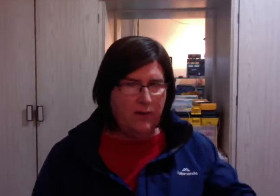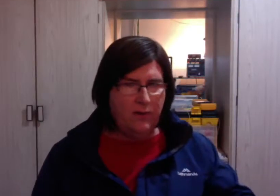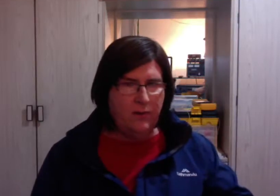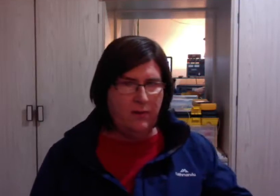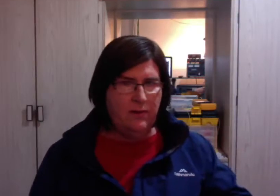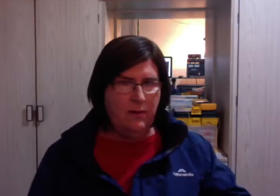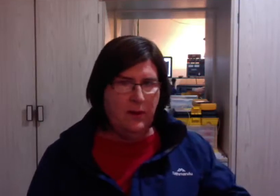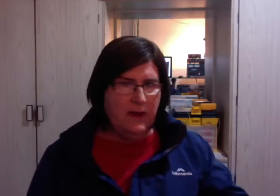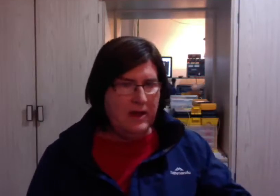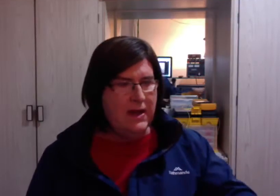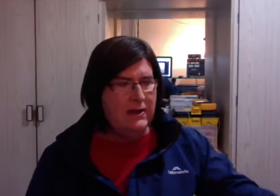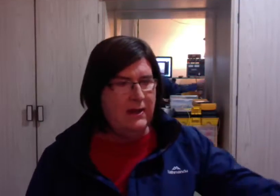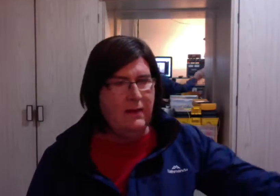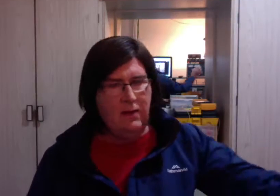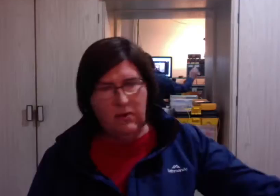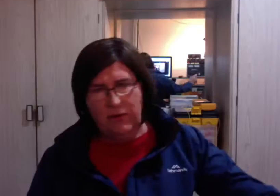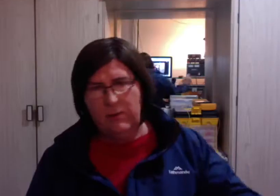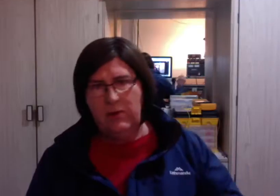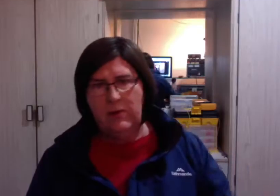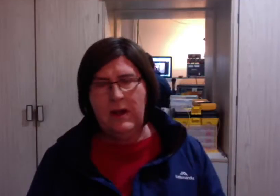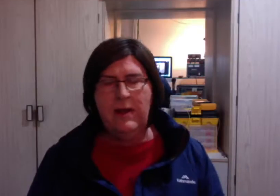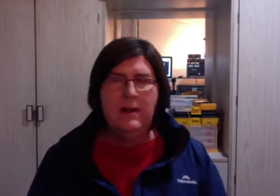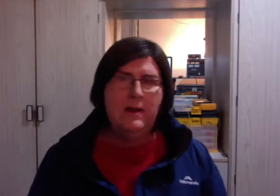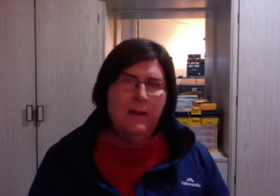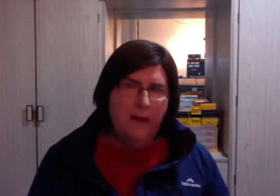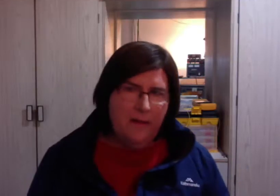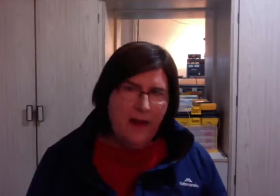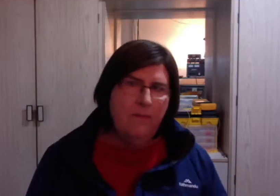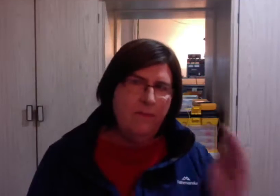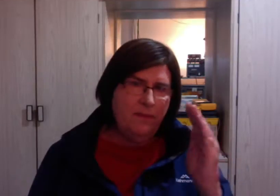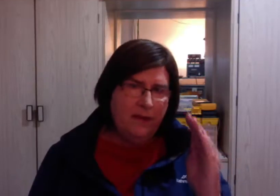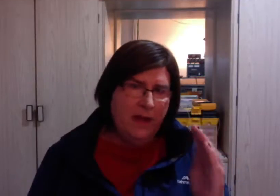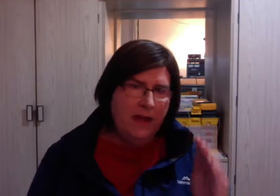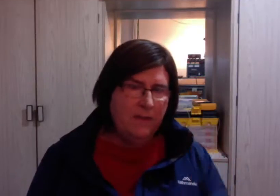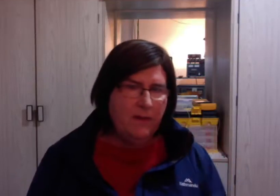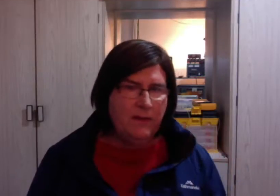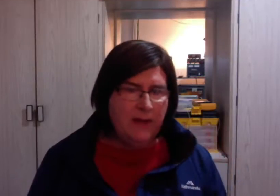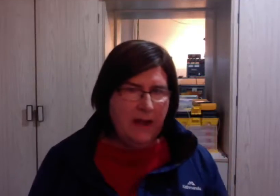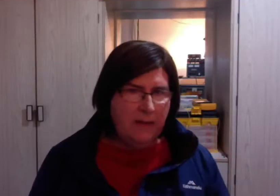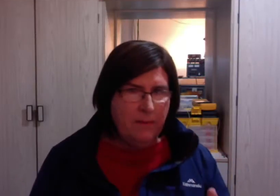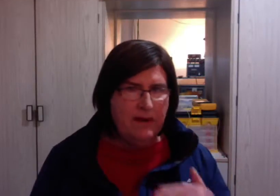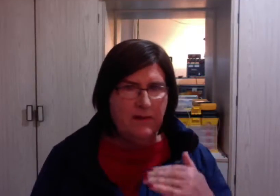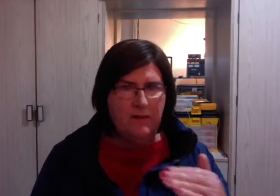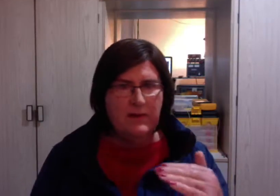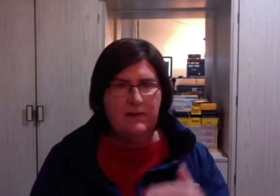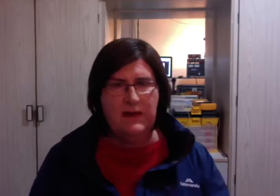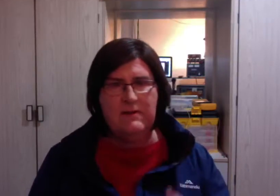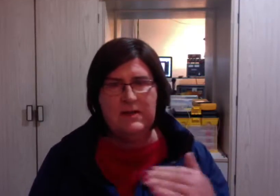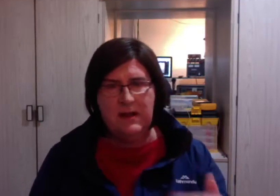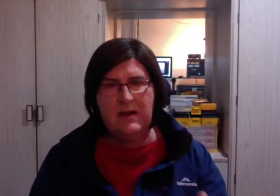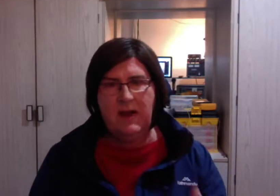to Carnegie and then across to Walluna and then up the canning. But the canning piece of it is 17